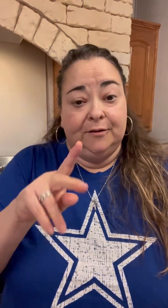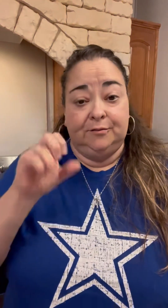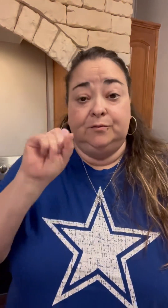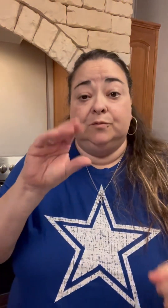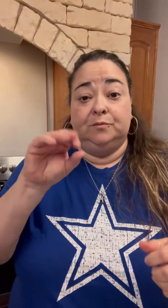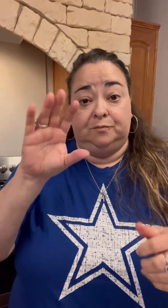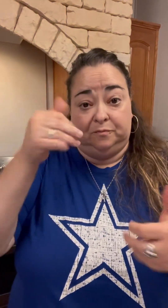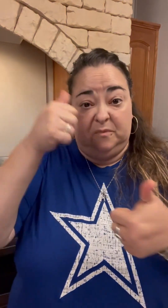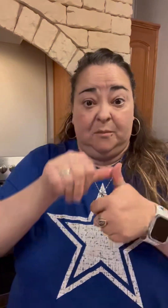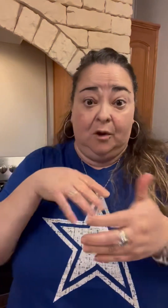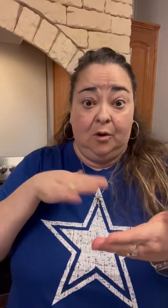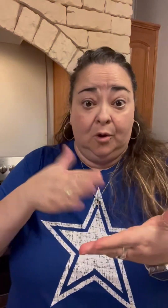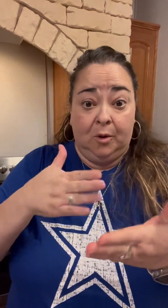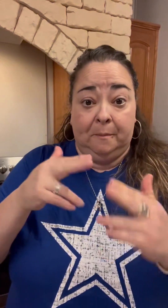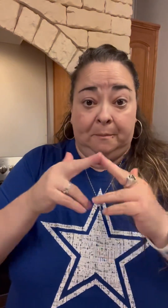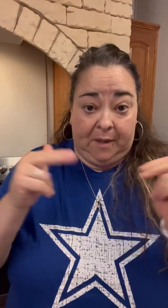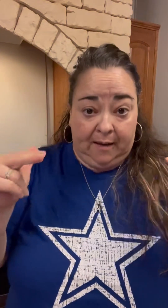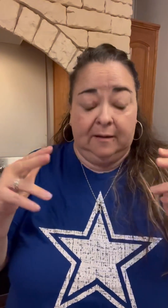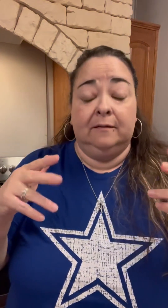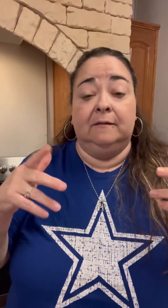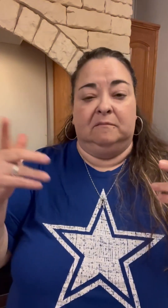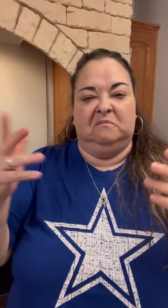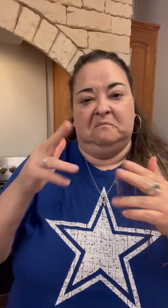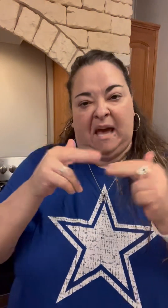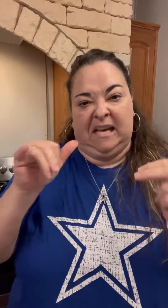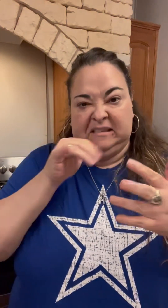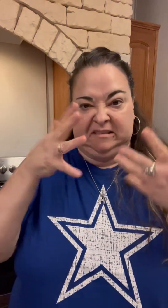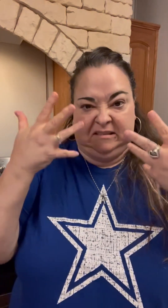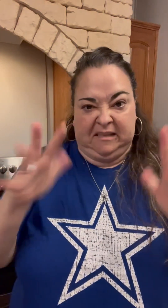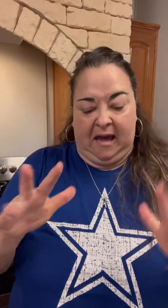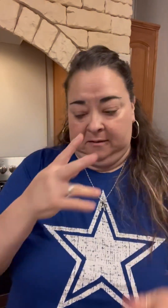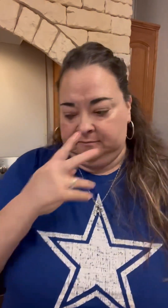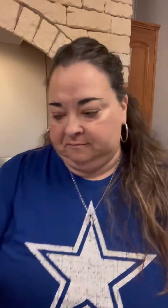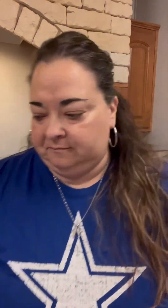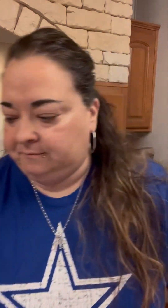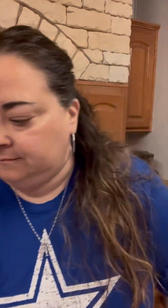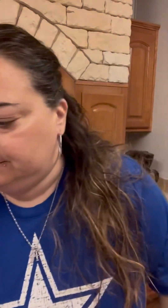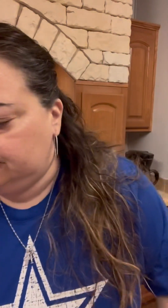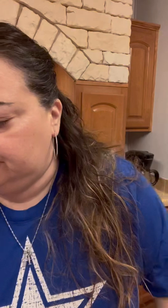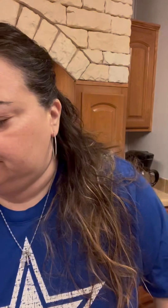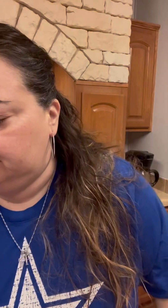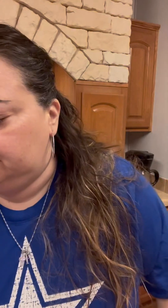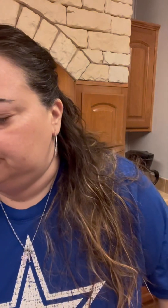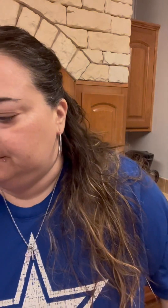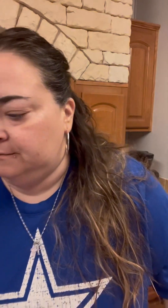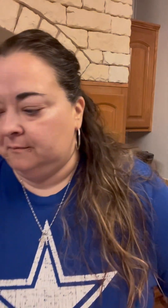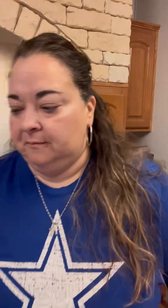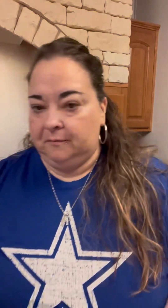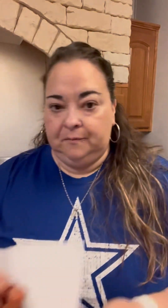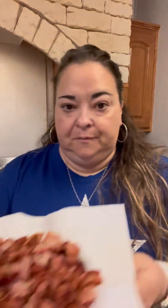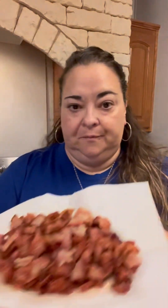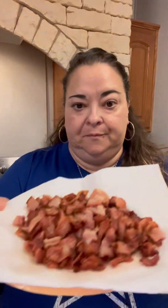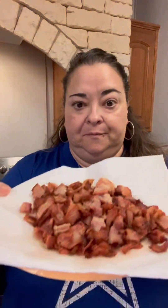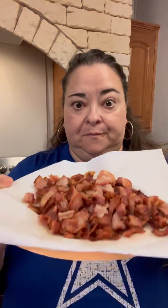Okay, so remember, cook the bacon. The bacon's done. You can see